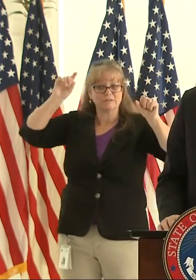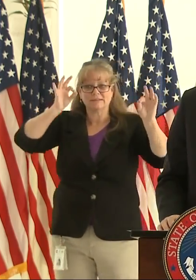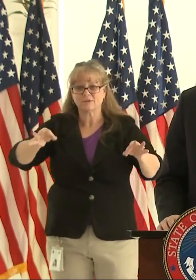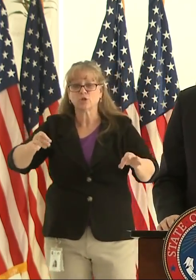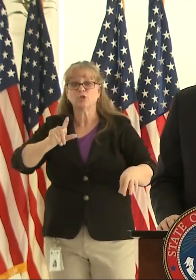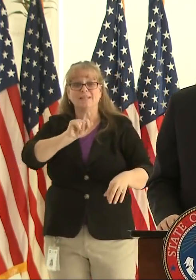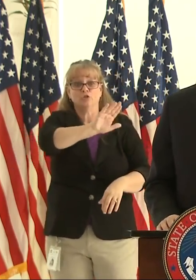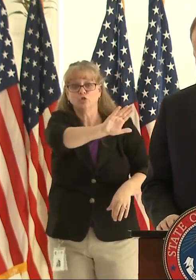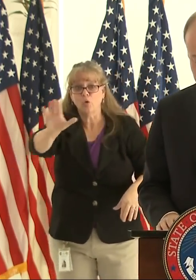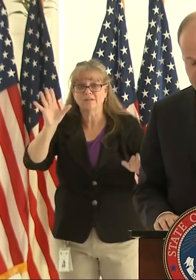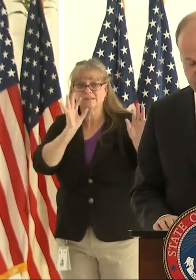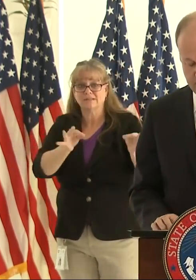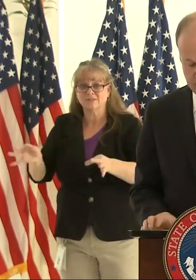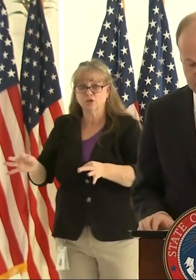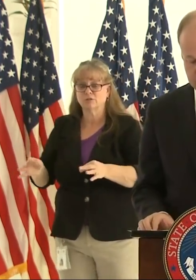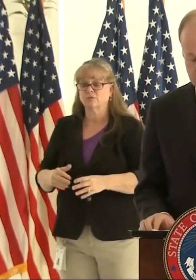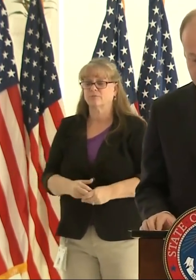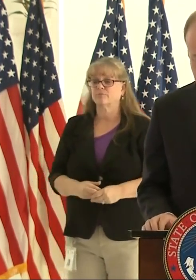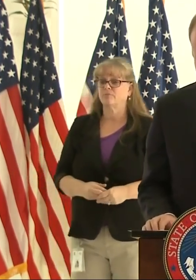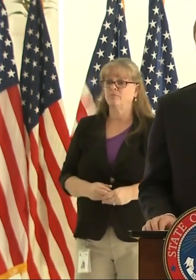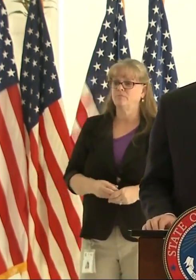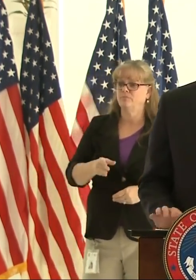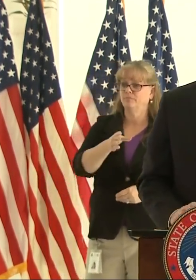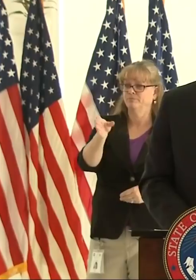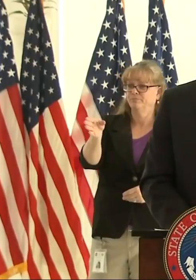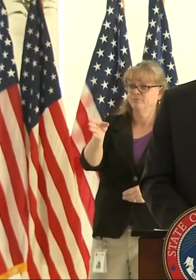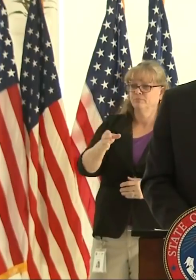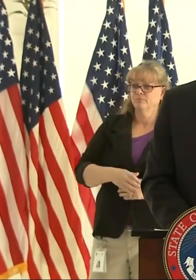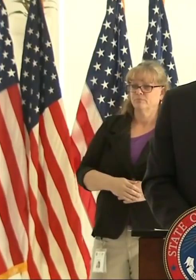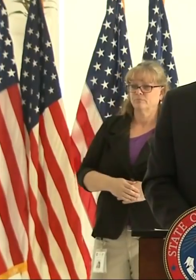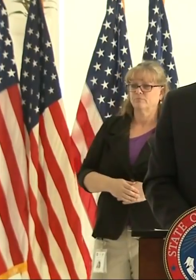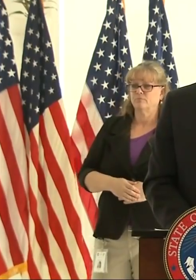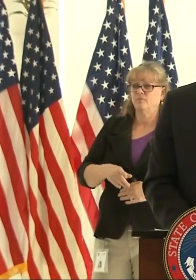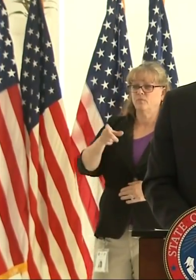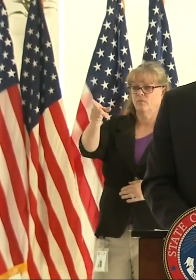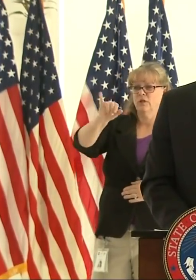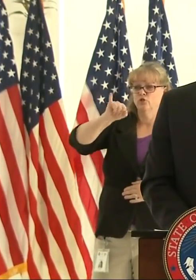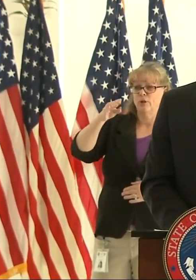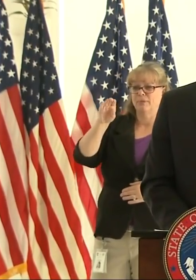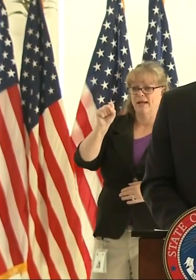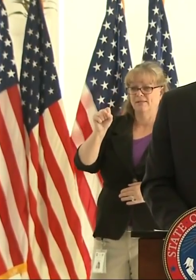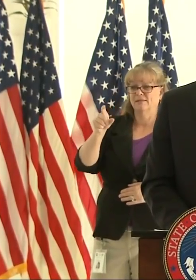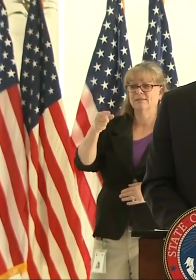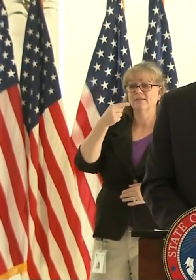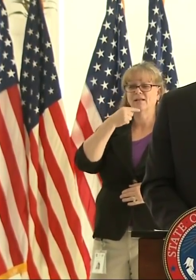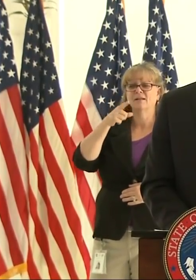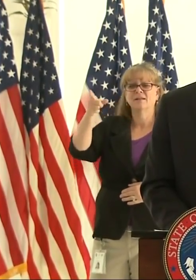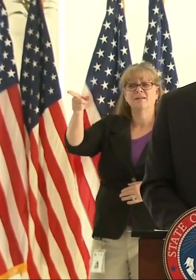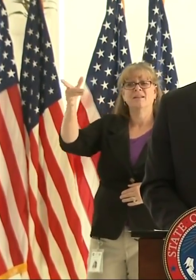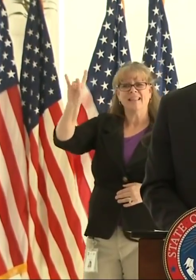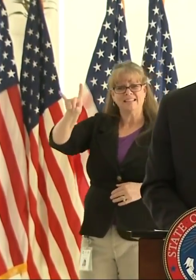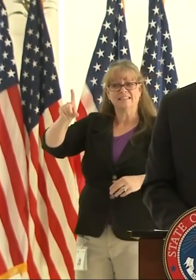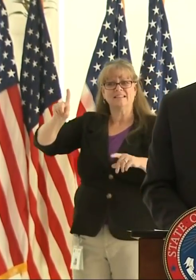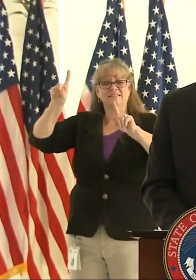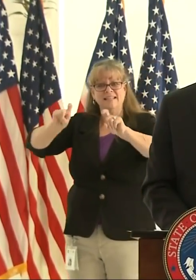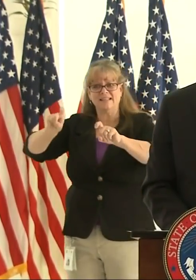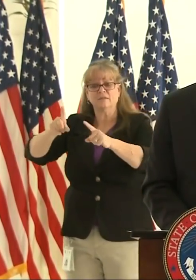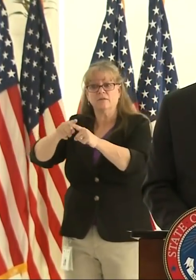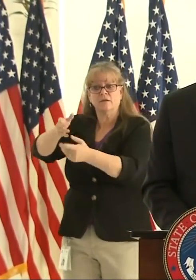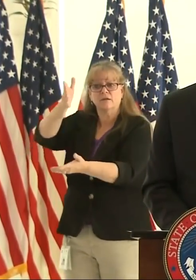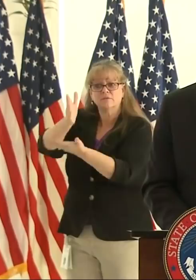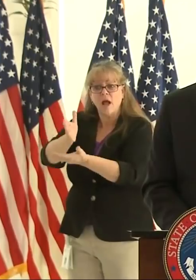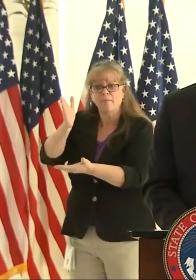focused greatly in the JBS plant. We're hearing from several sources. Testing stopped, the promised testing did not happen. A day